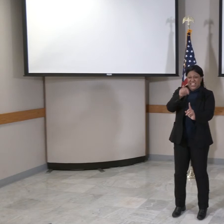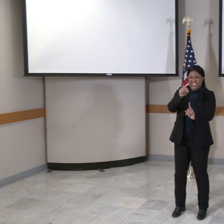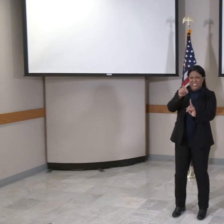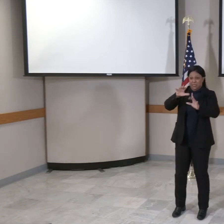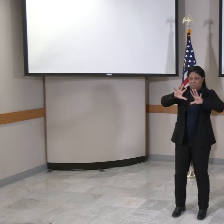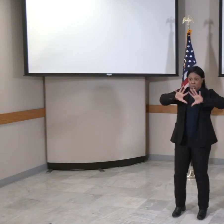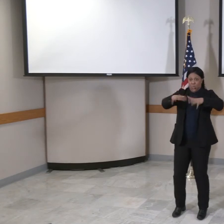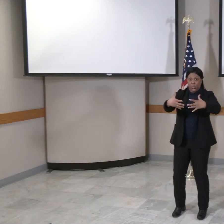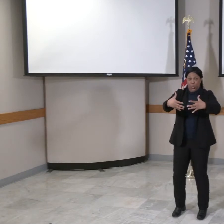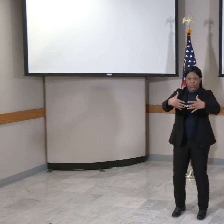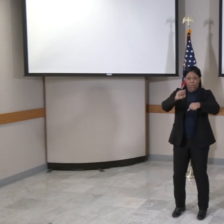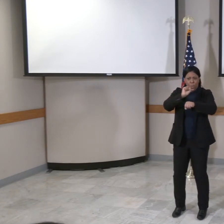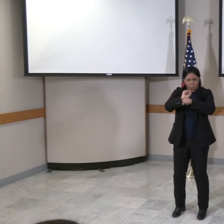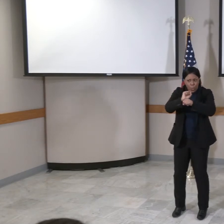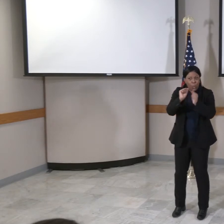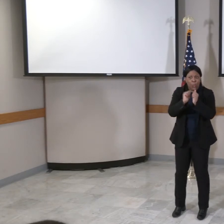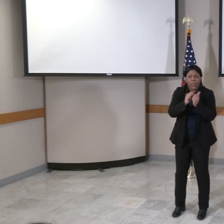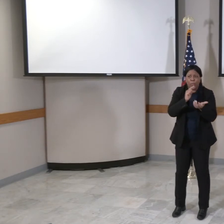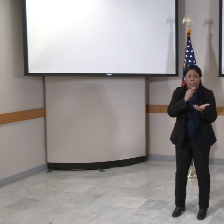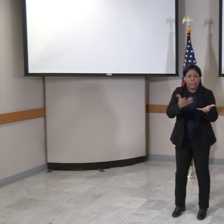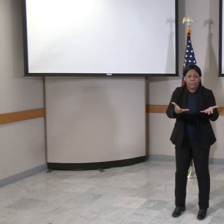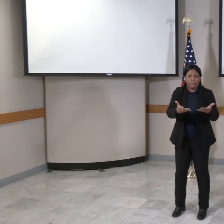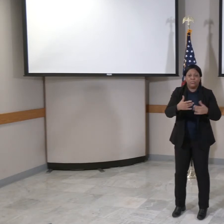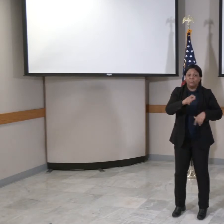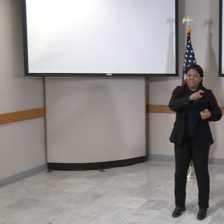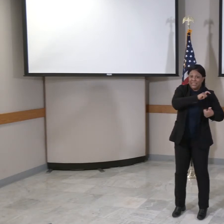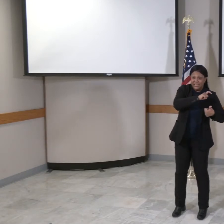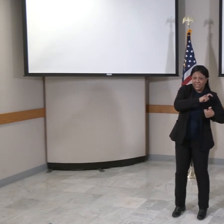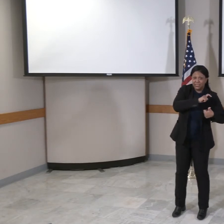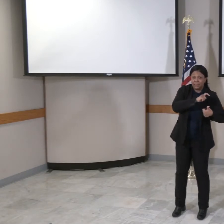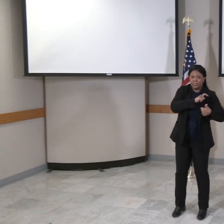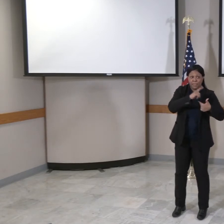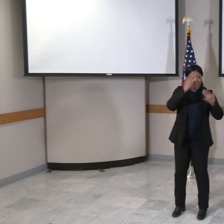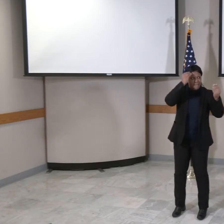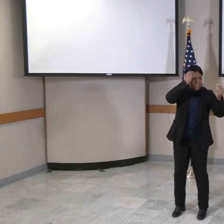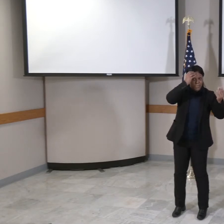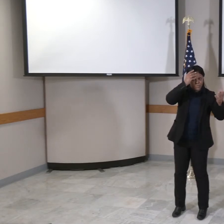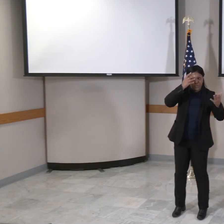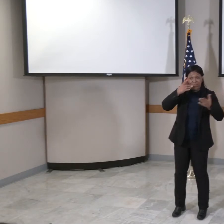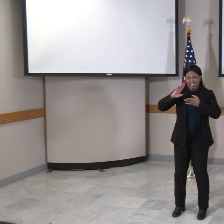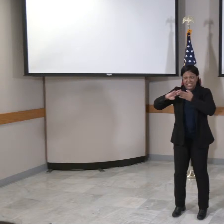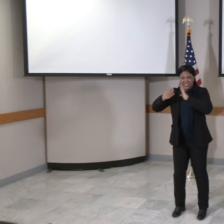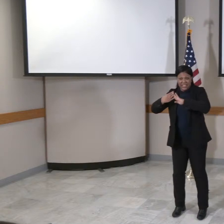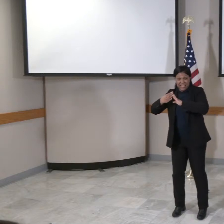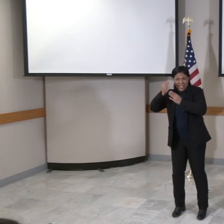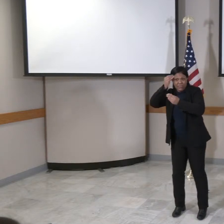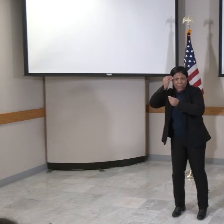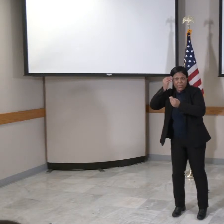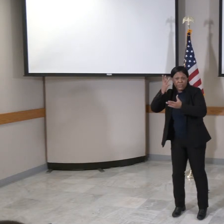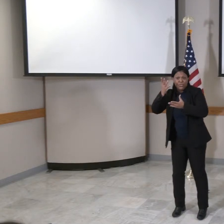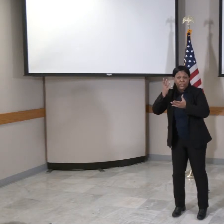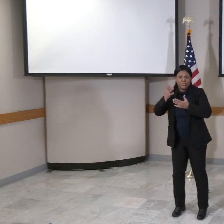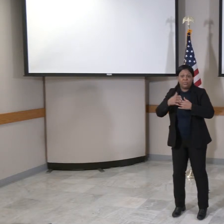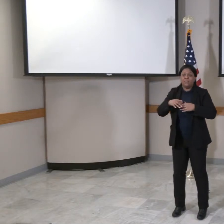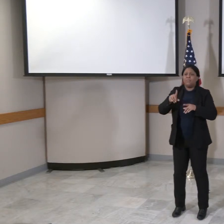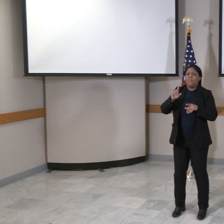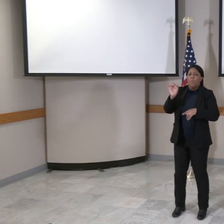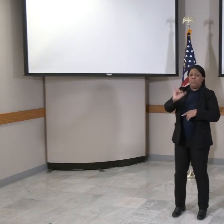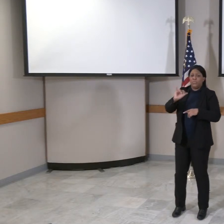in getting information out, law enforcement information. The city will have a GIST that will also be pumping